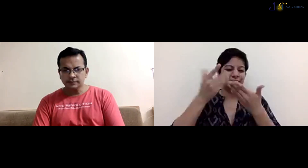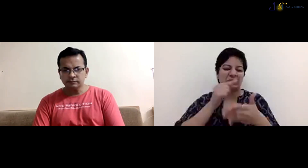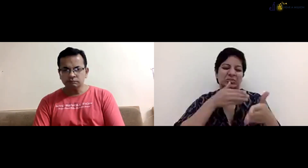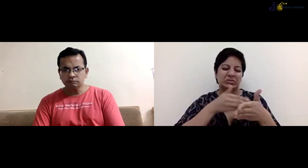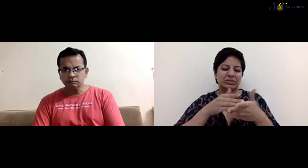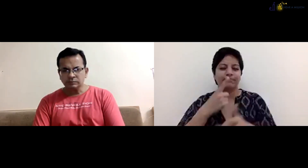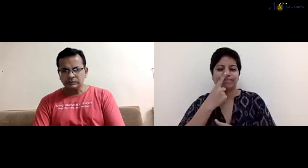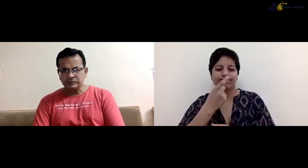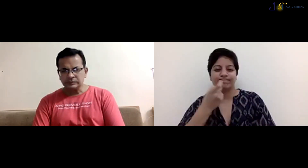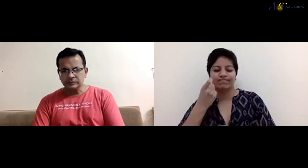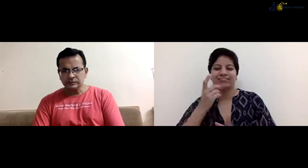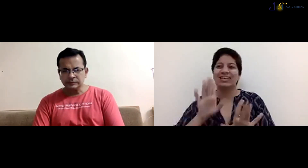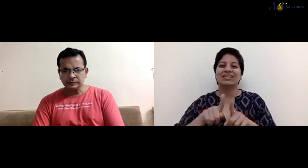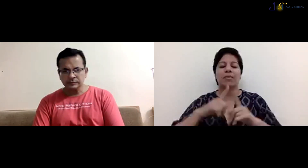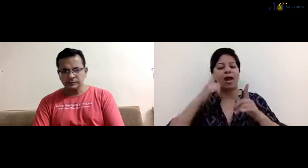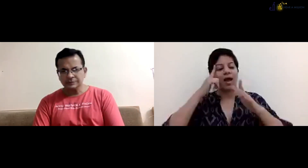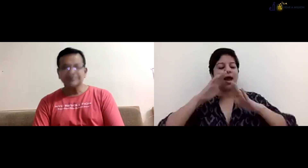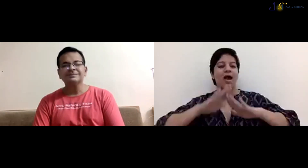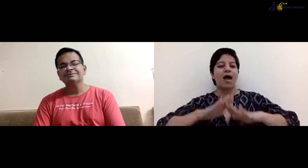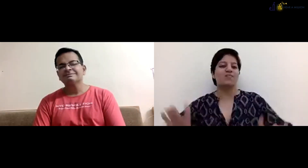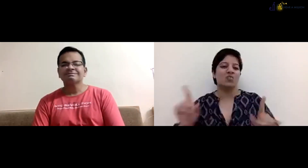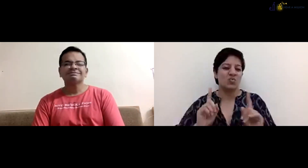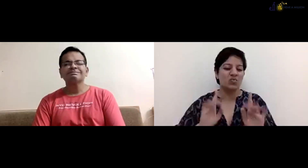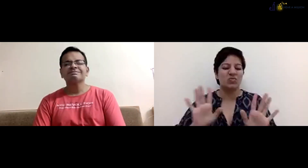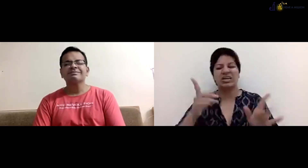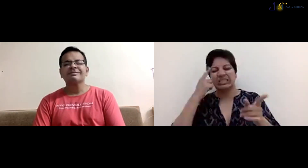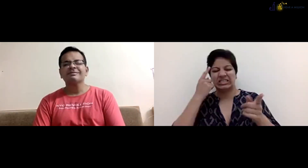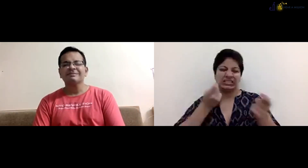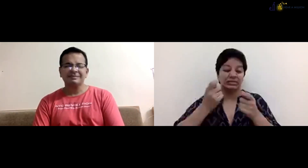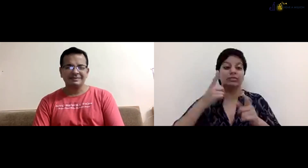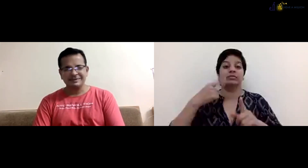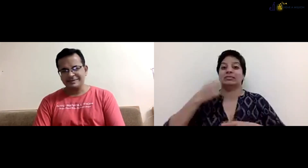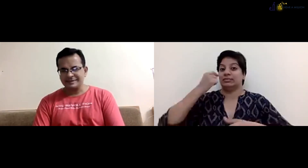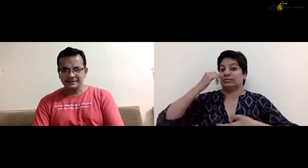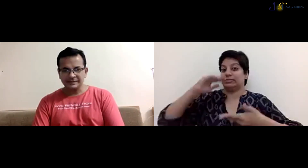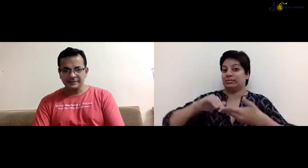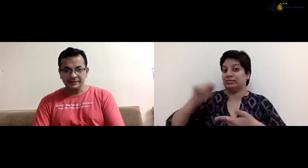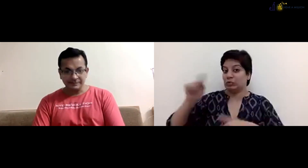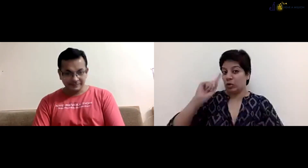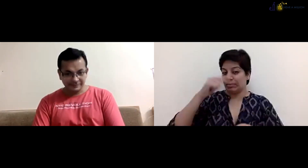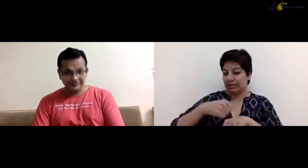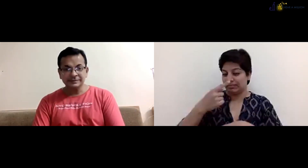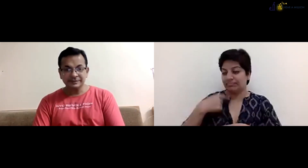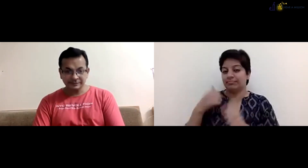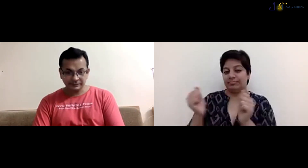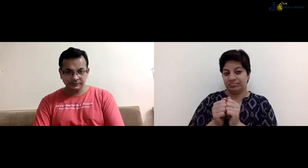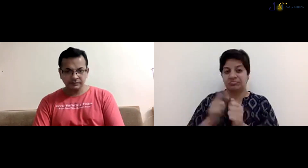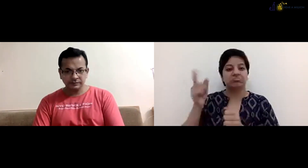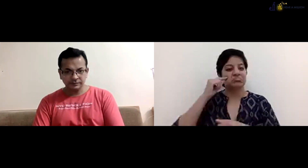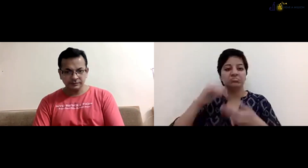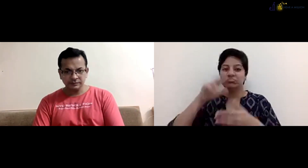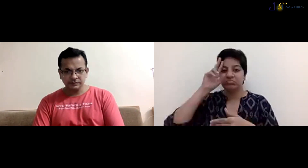things, but I can see. But since the beginning, I was facing this kind of barrier how I can solve.